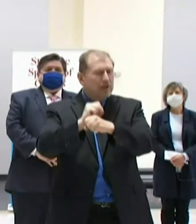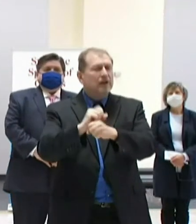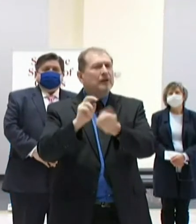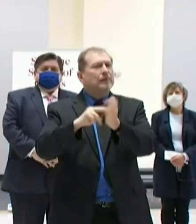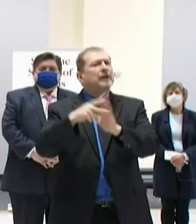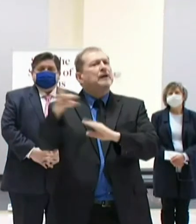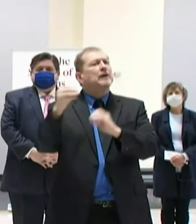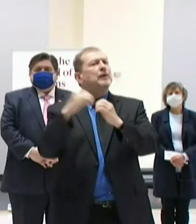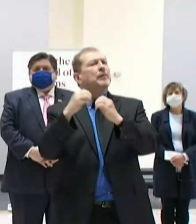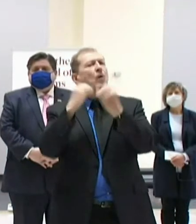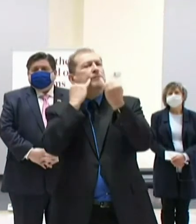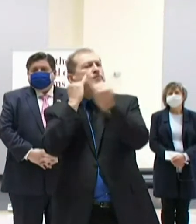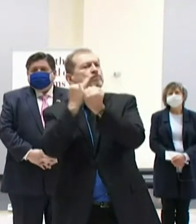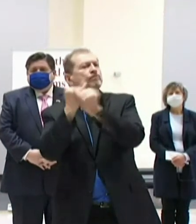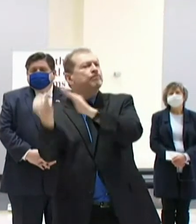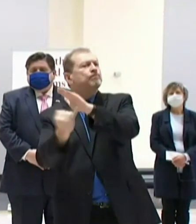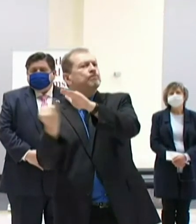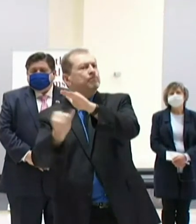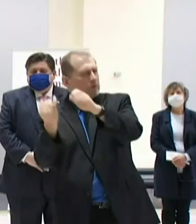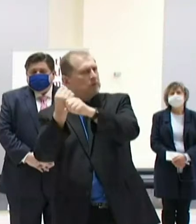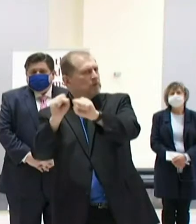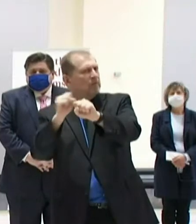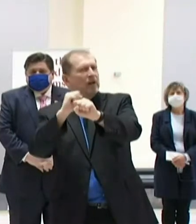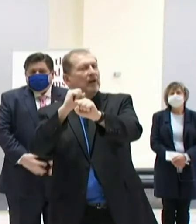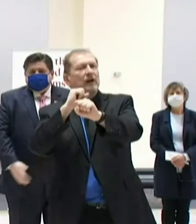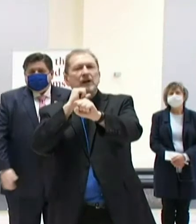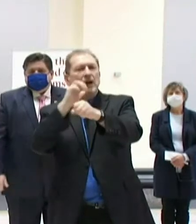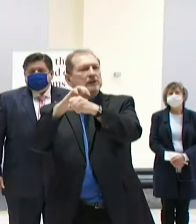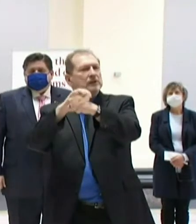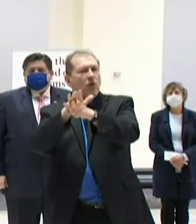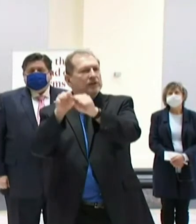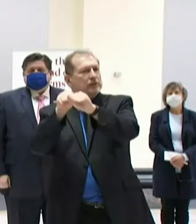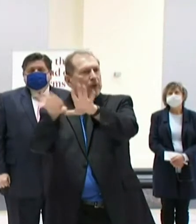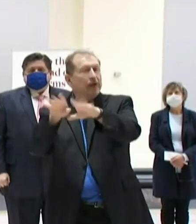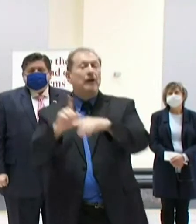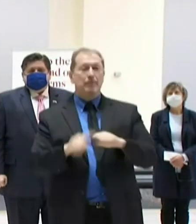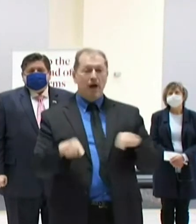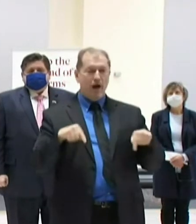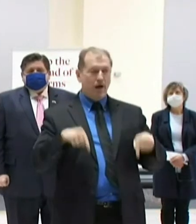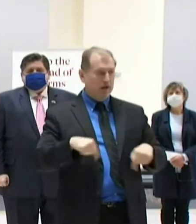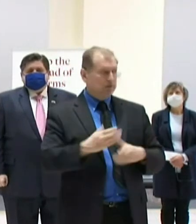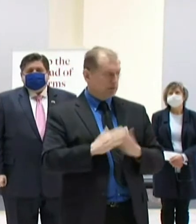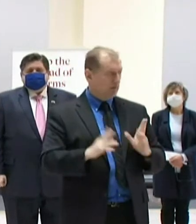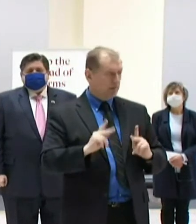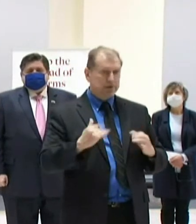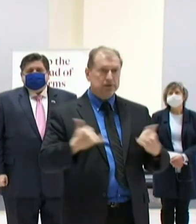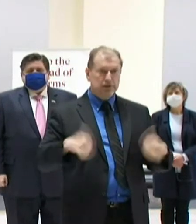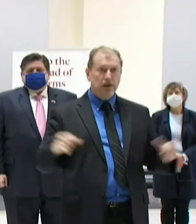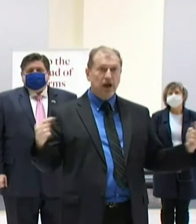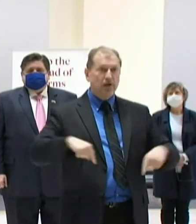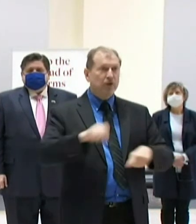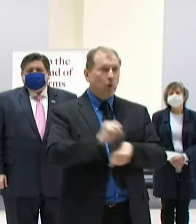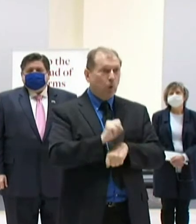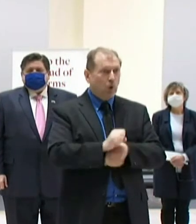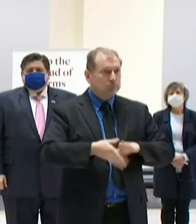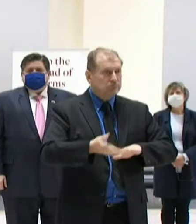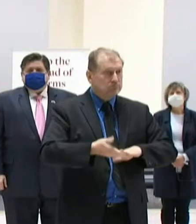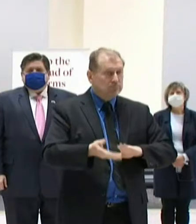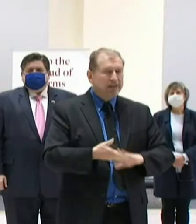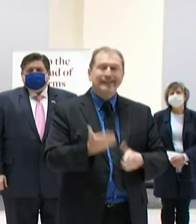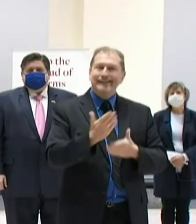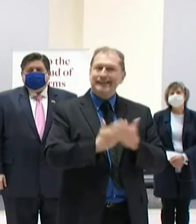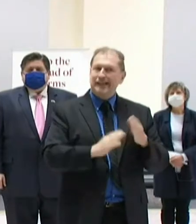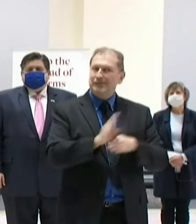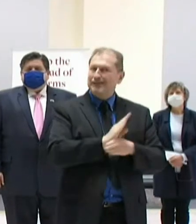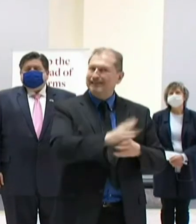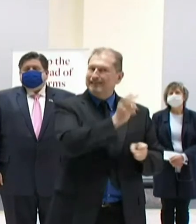catching or spreading this deadly disease in most workplace environments, and allowing some businesses to continue